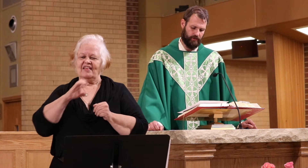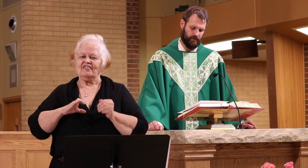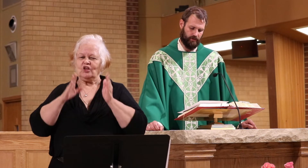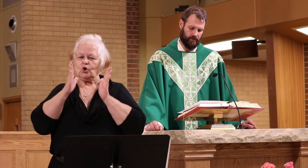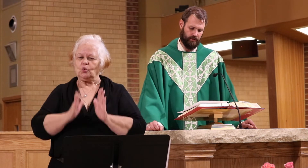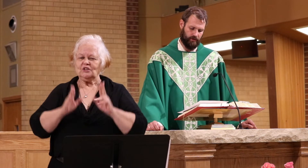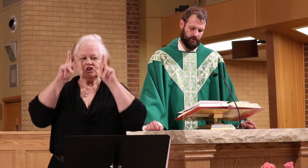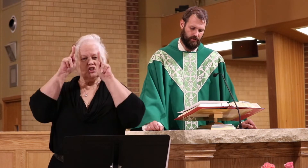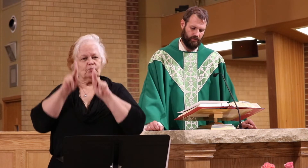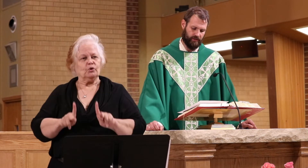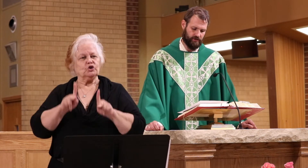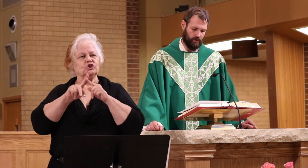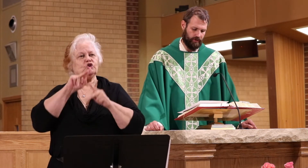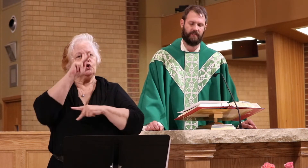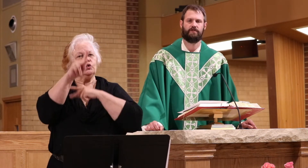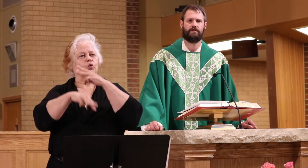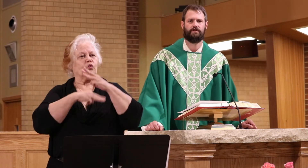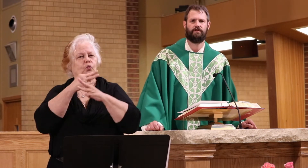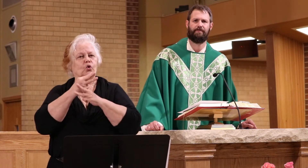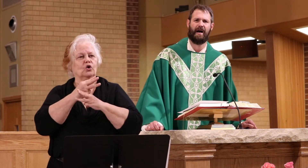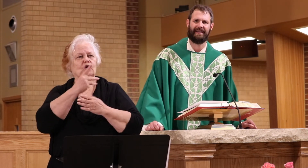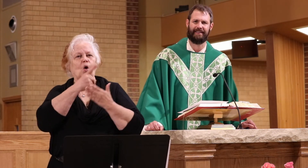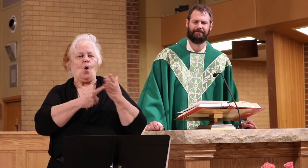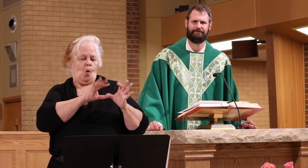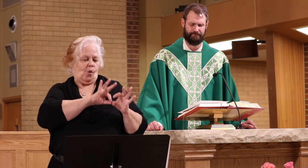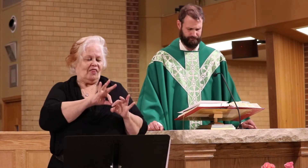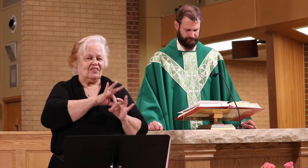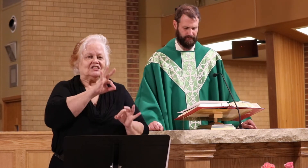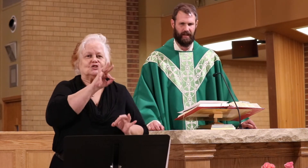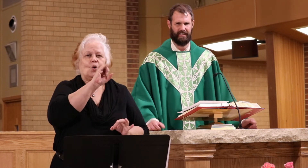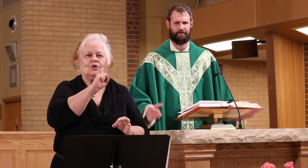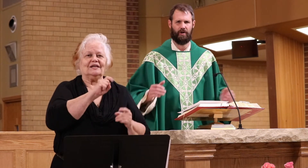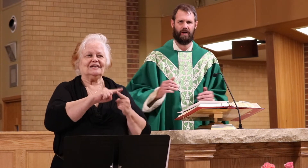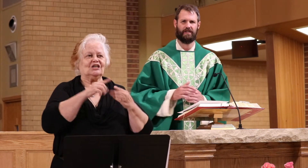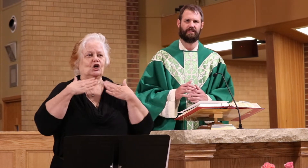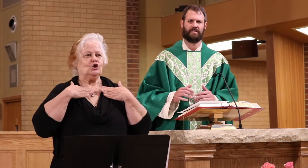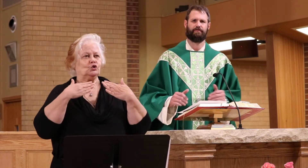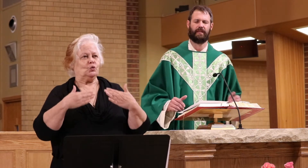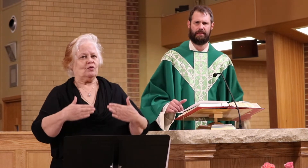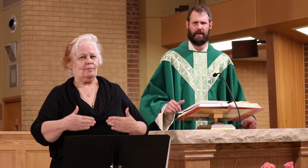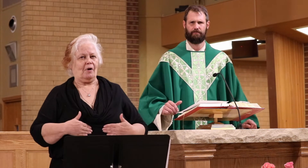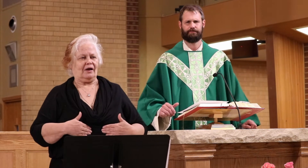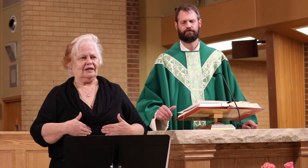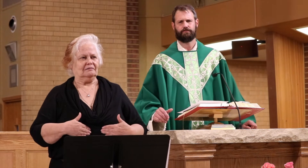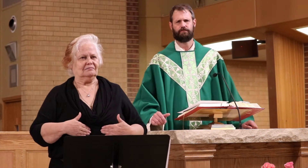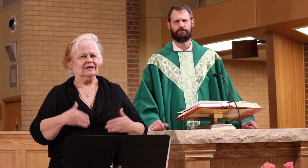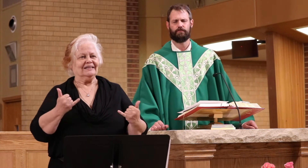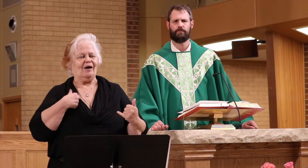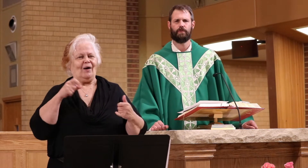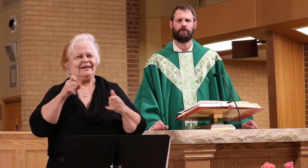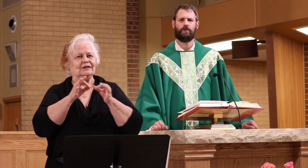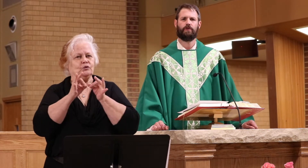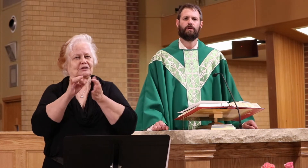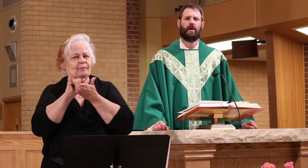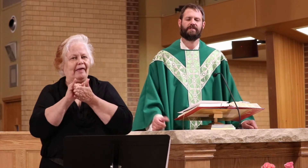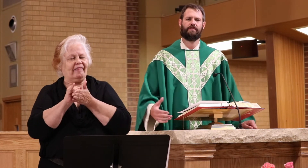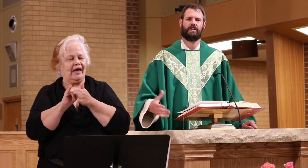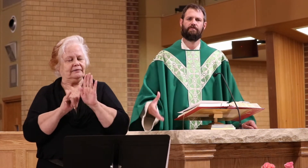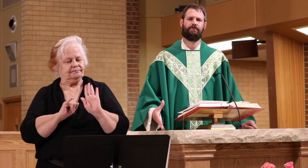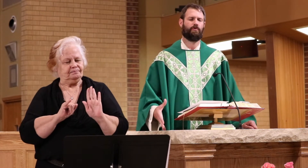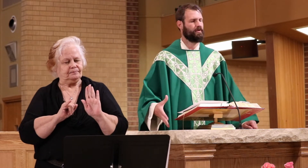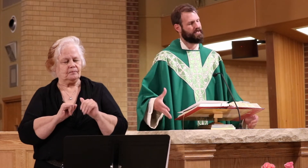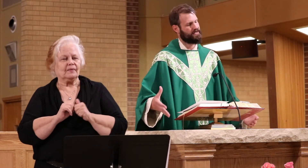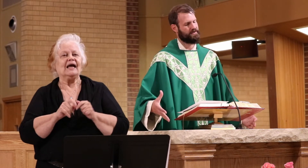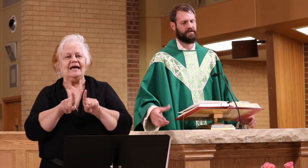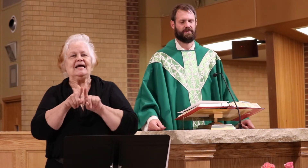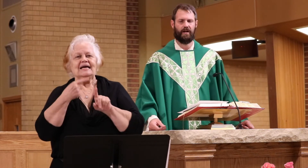world what the soul is to the body. I need to pause and explain that. As I've